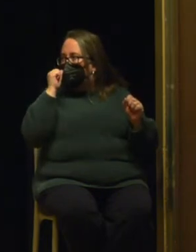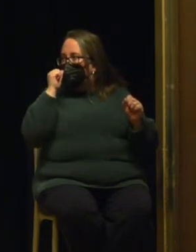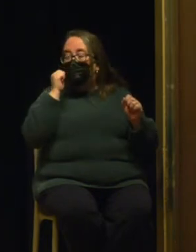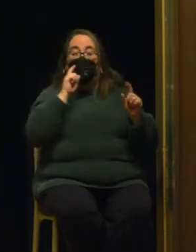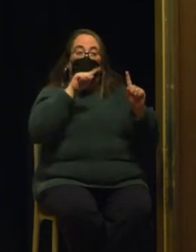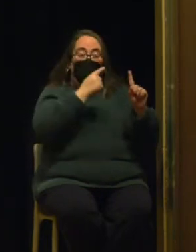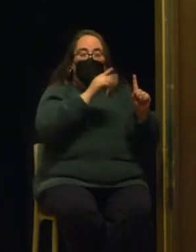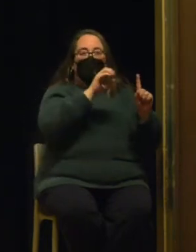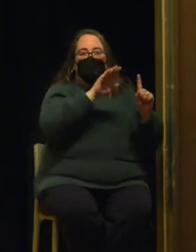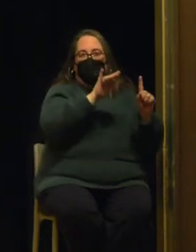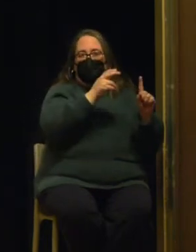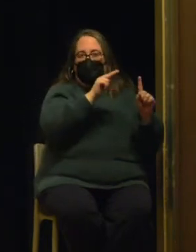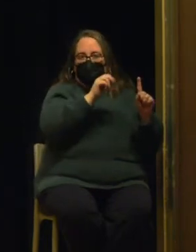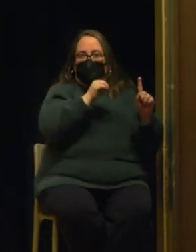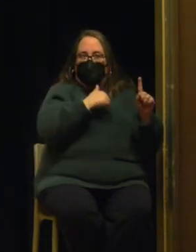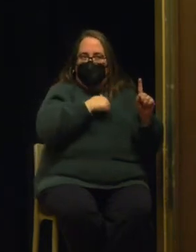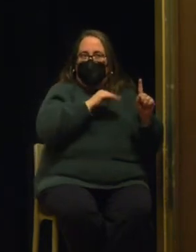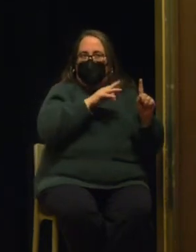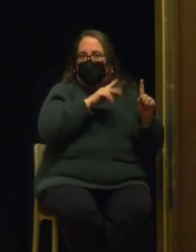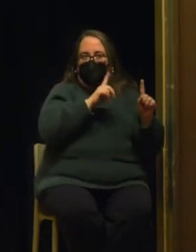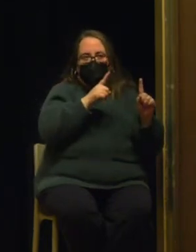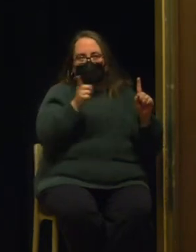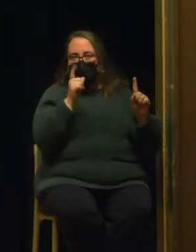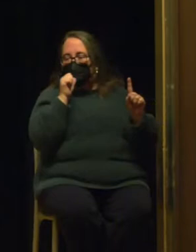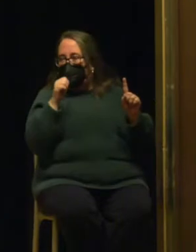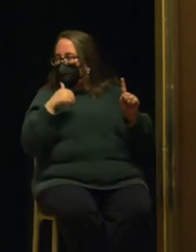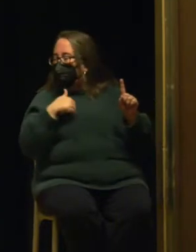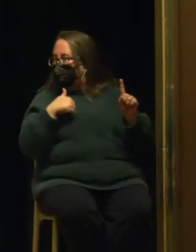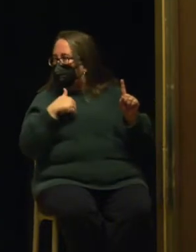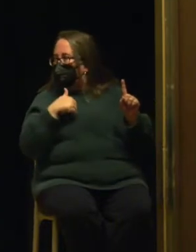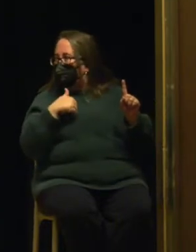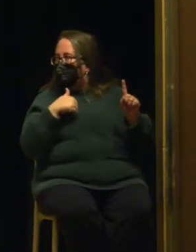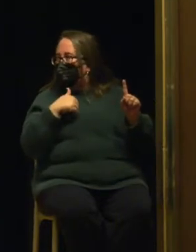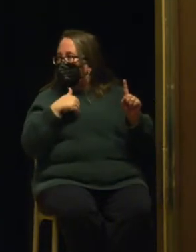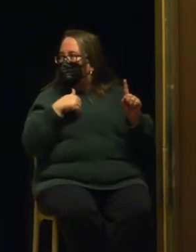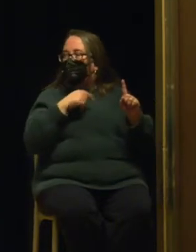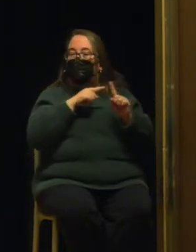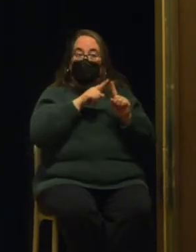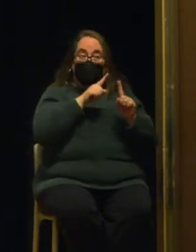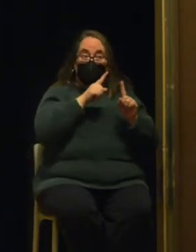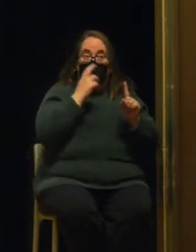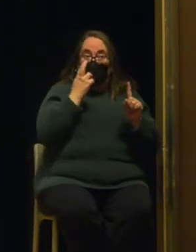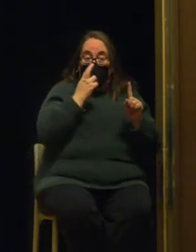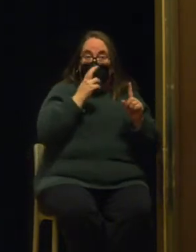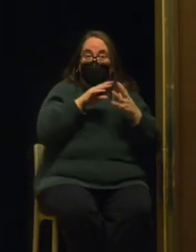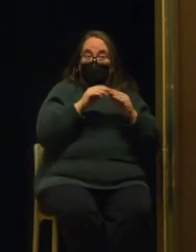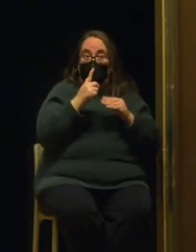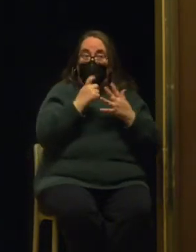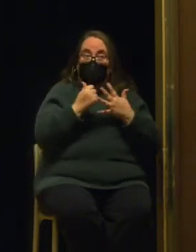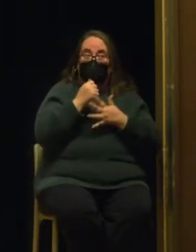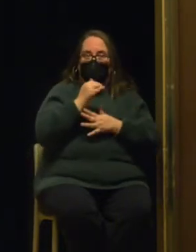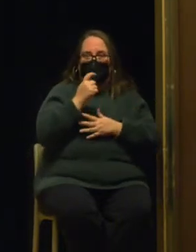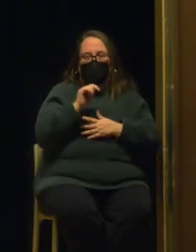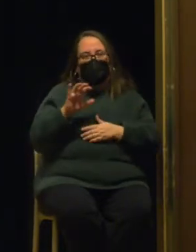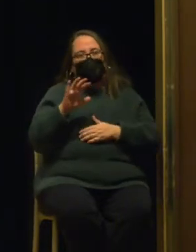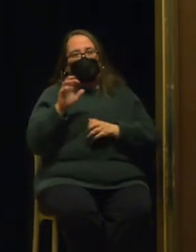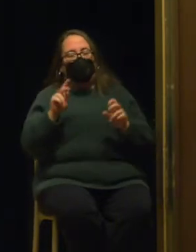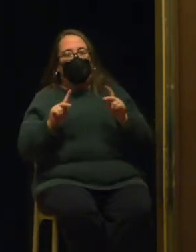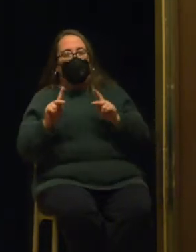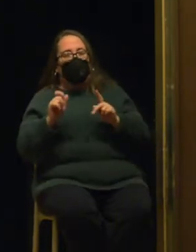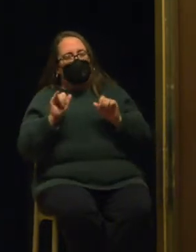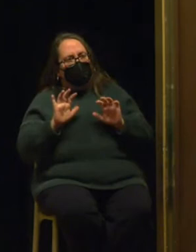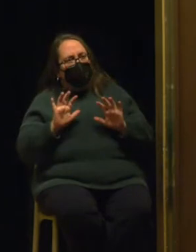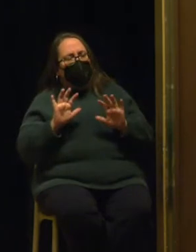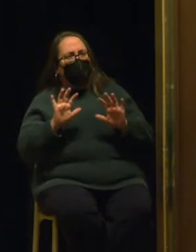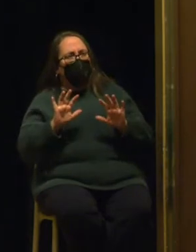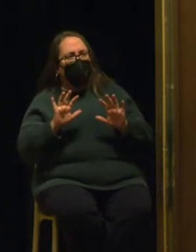Johnson. You guys went public. Did he realize that his number one asset for his people. So that you guys push him, take us